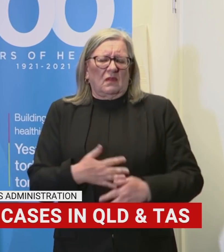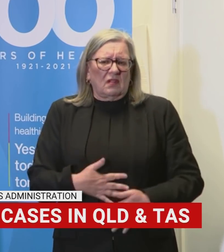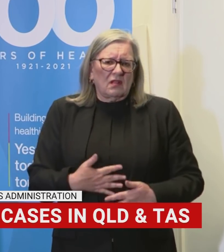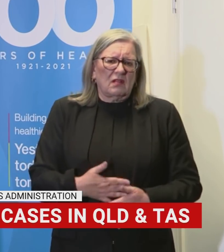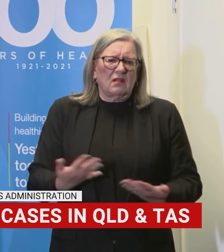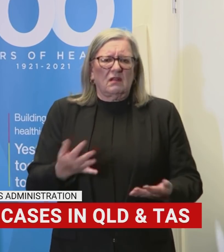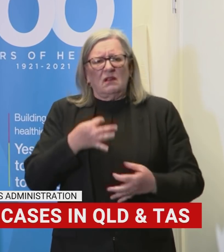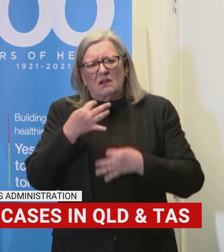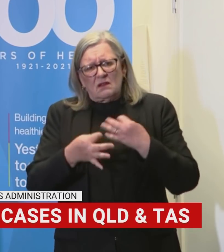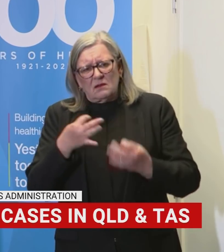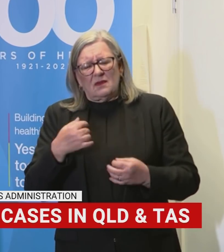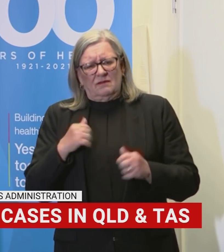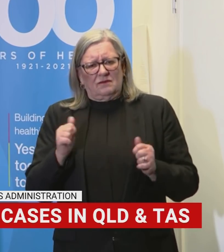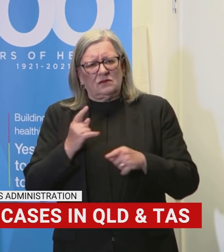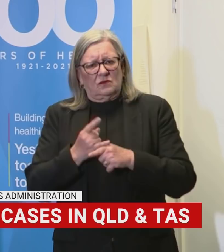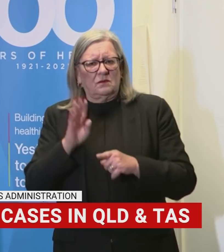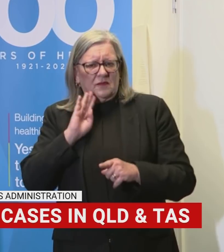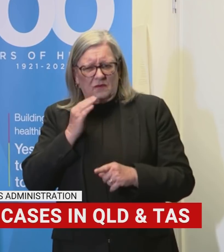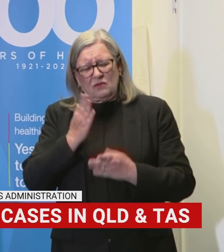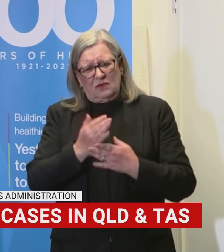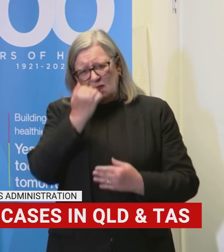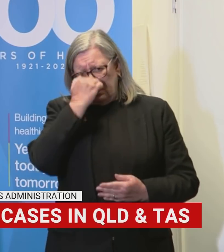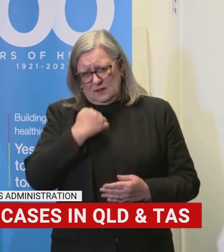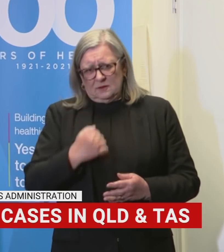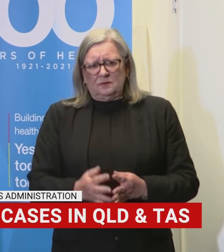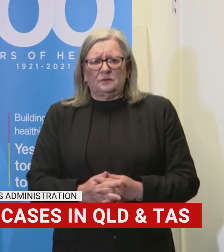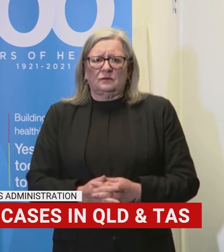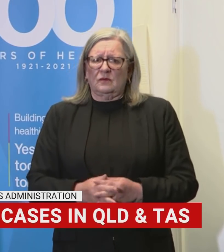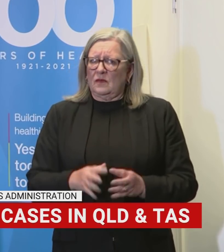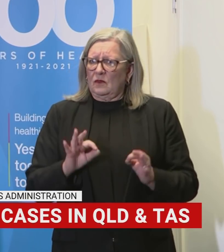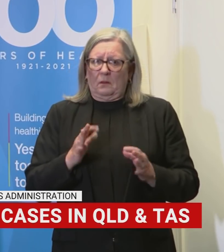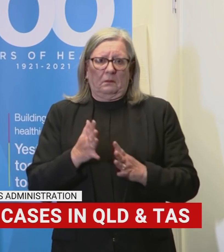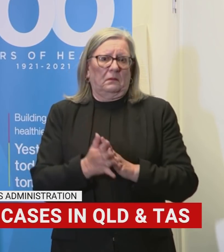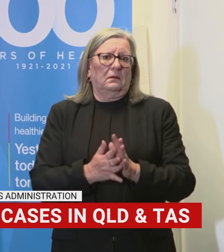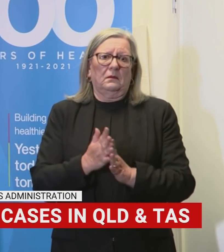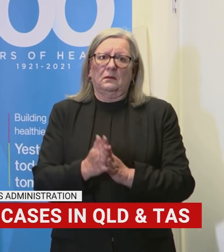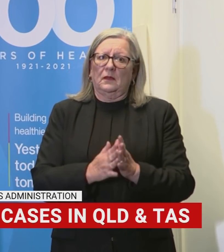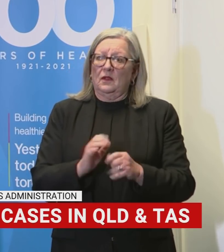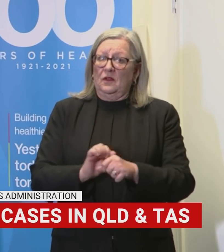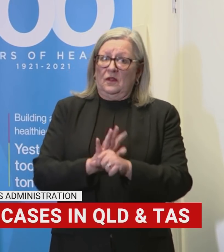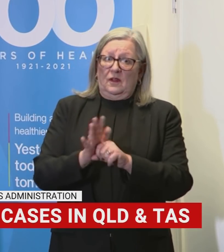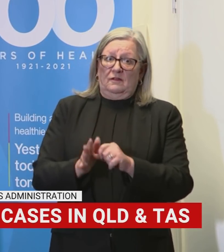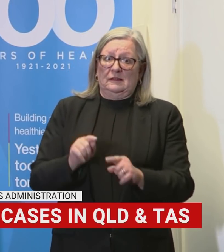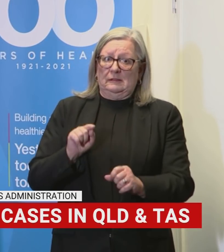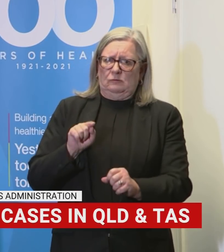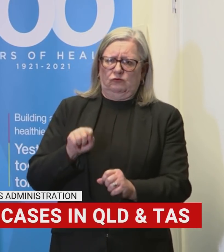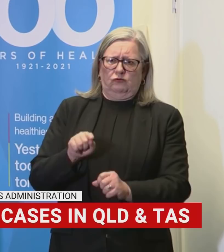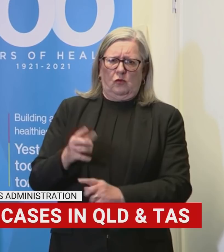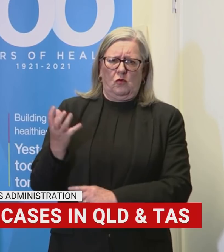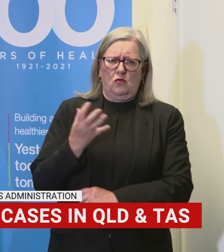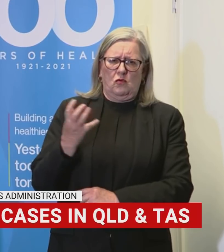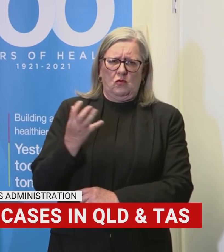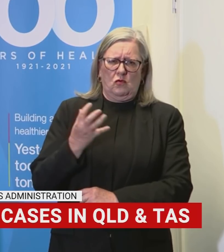So so it doesn't mean that the COVID vaccines are less safe than other vaccines. The other thing